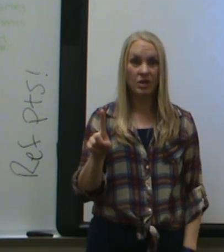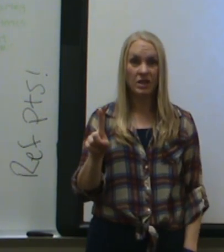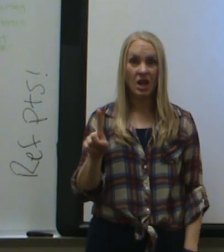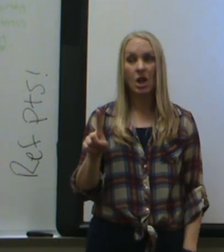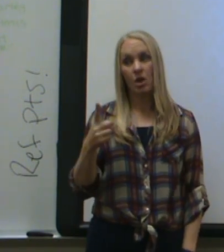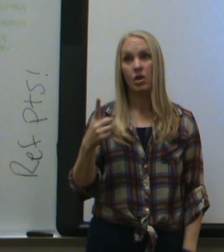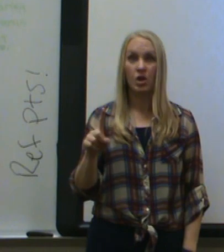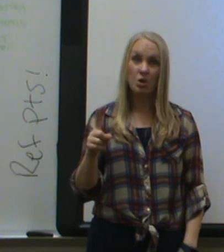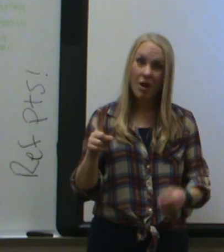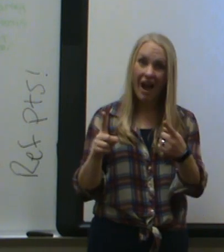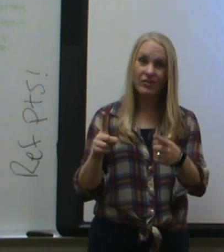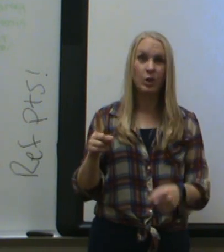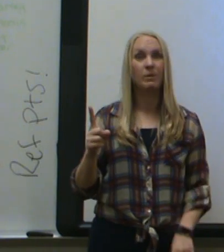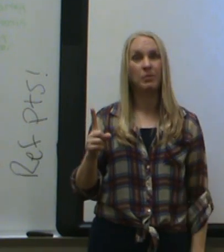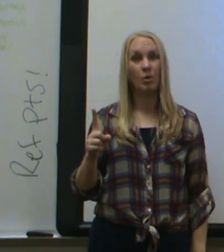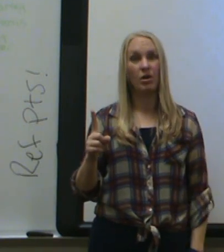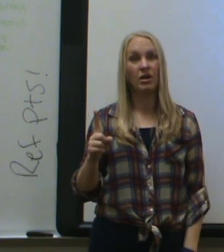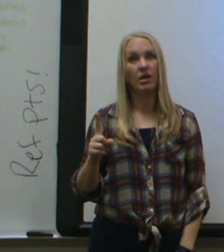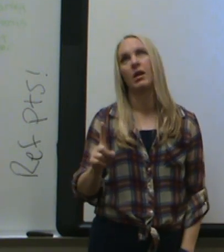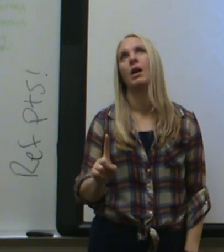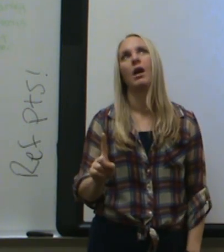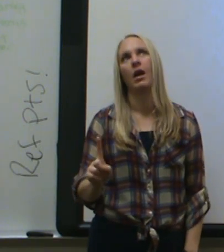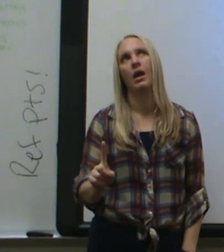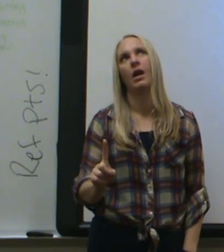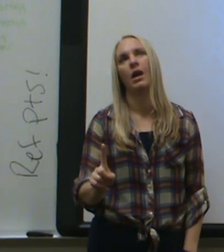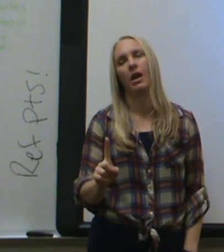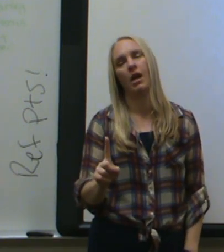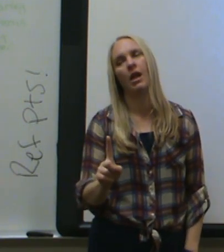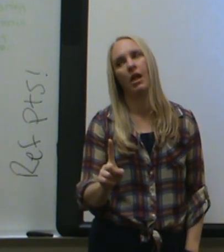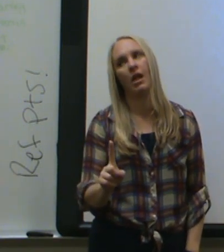bored, you have to look bored.